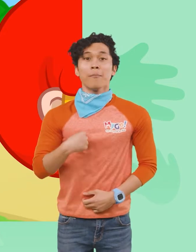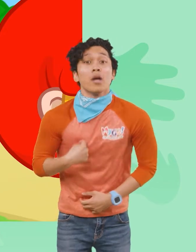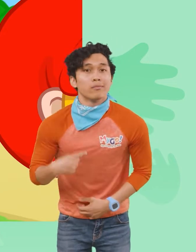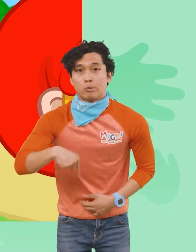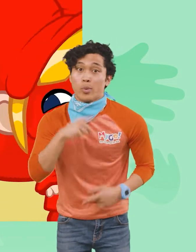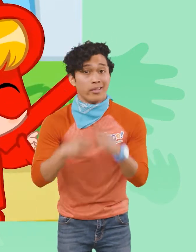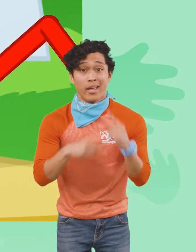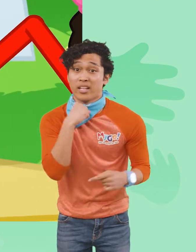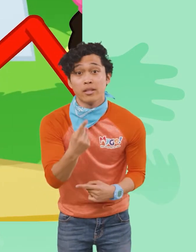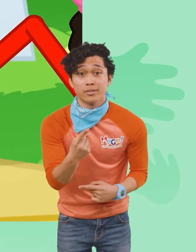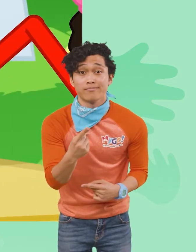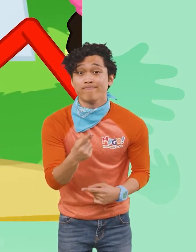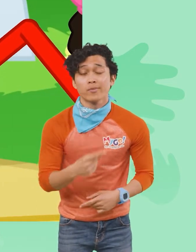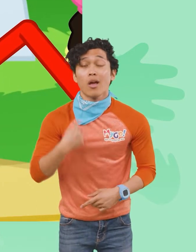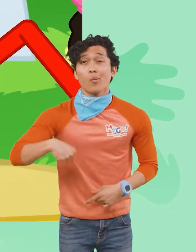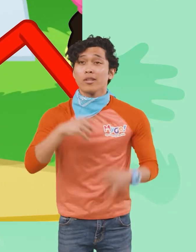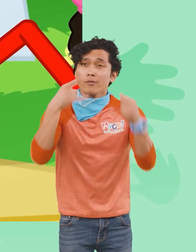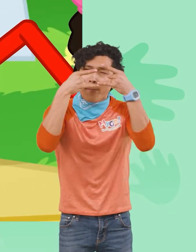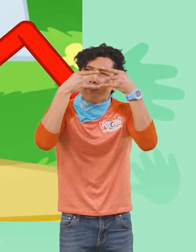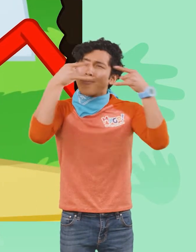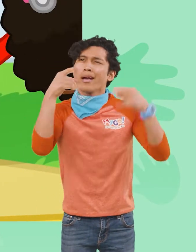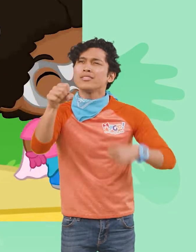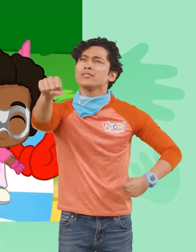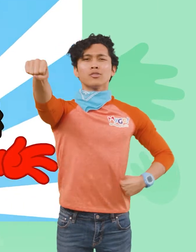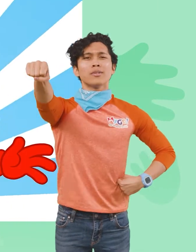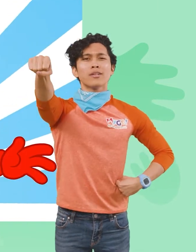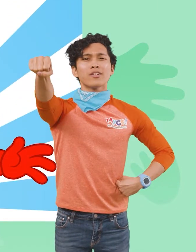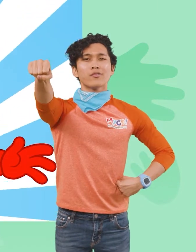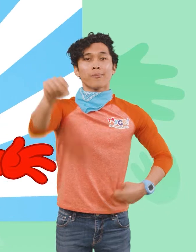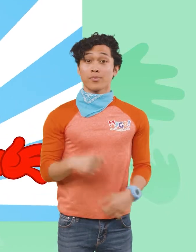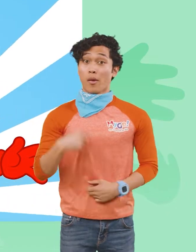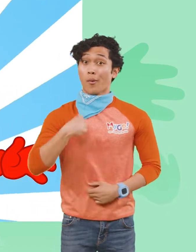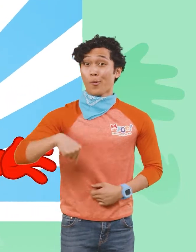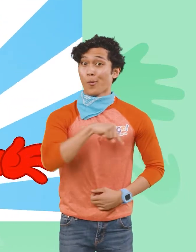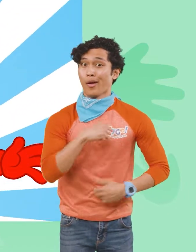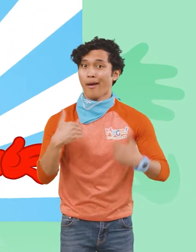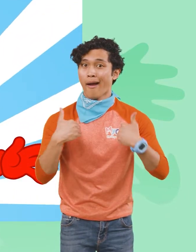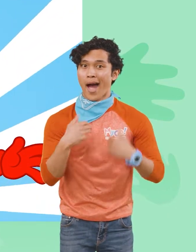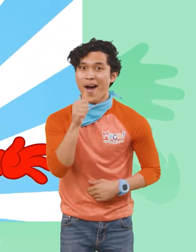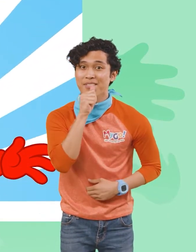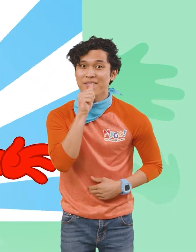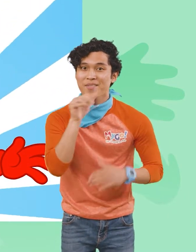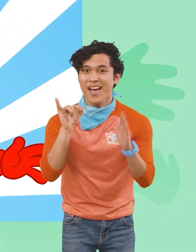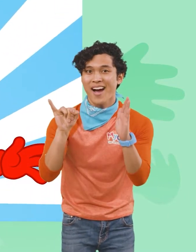we can't tell you. We are the masked superheroes, and we have secret identities.